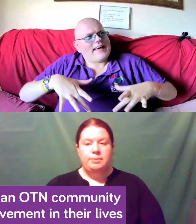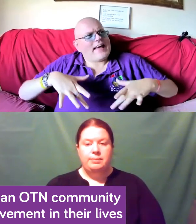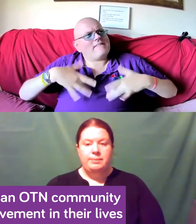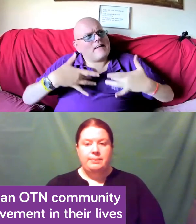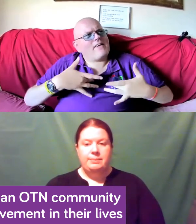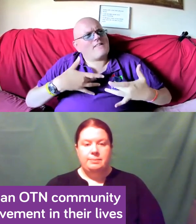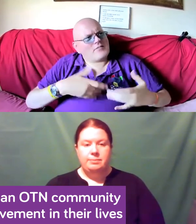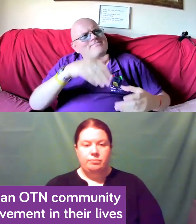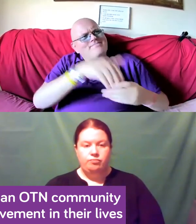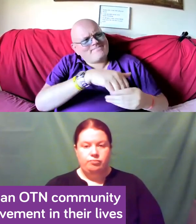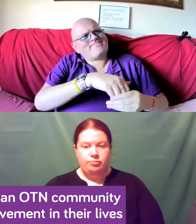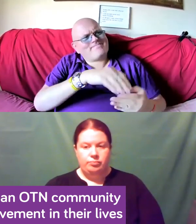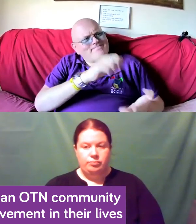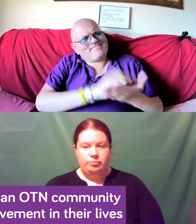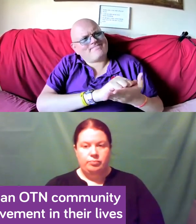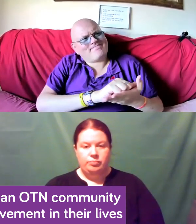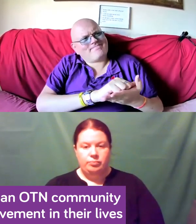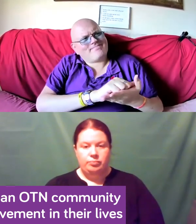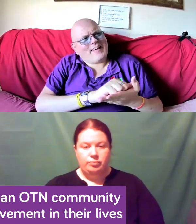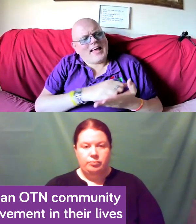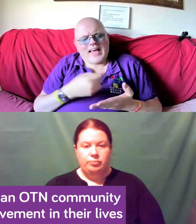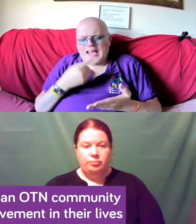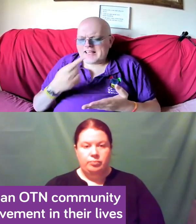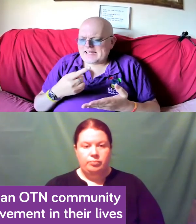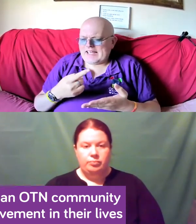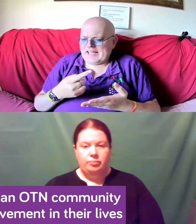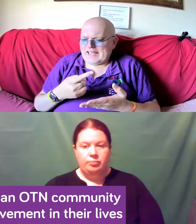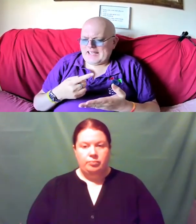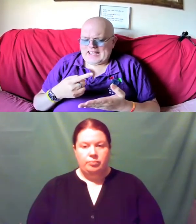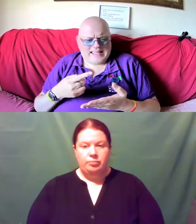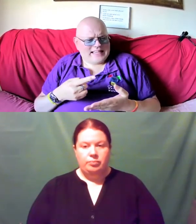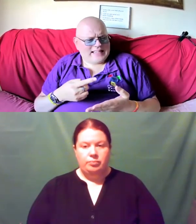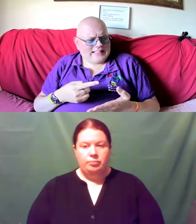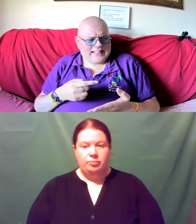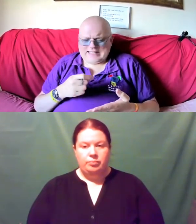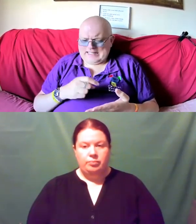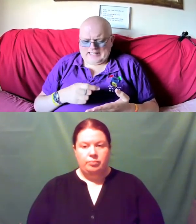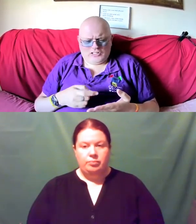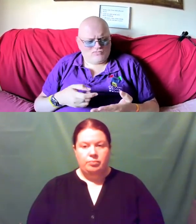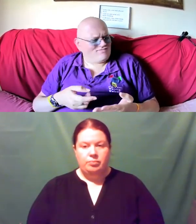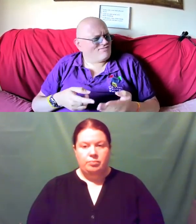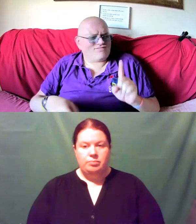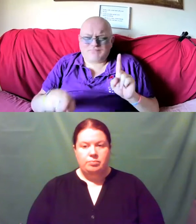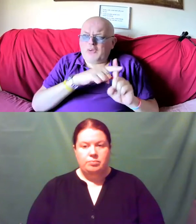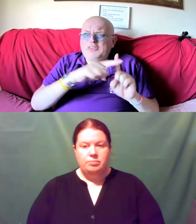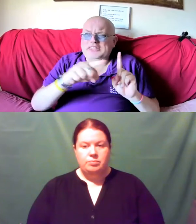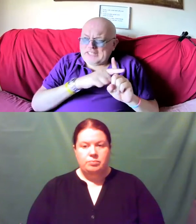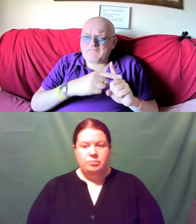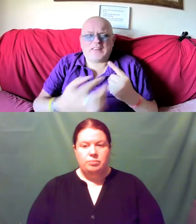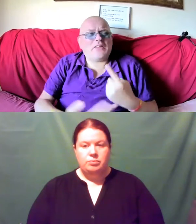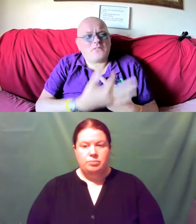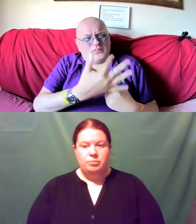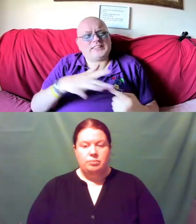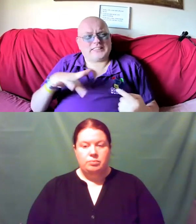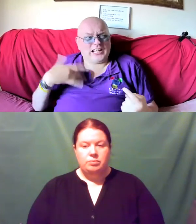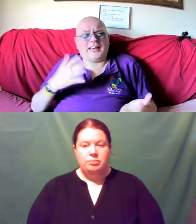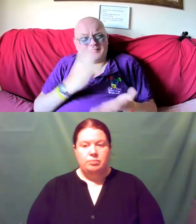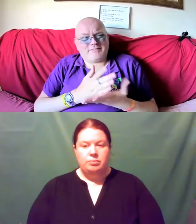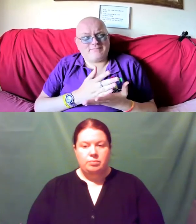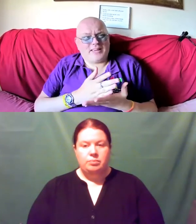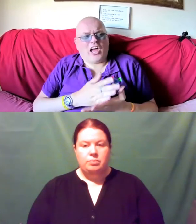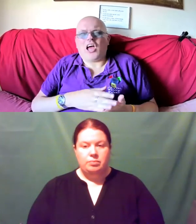97% said being part of an Open Table community contributed to an improvement in their lives. So that, I mean, I kind of knew on